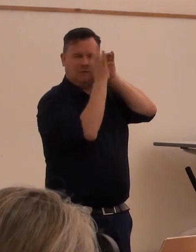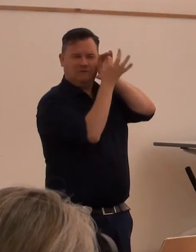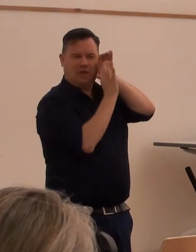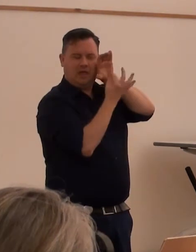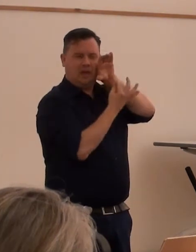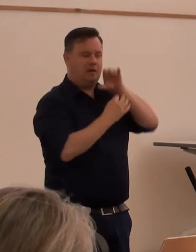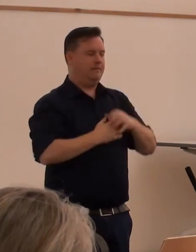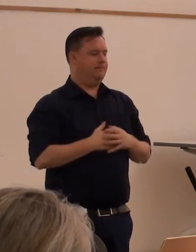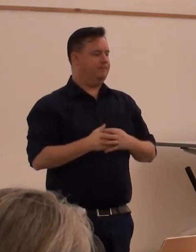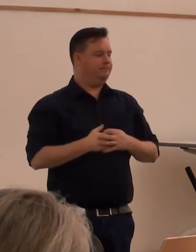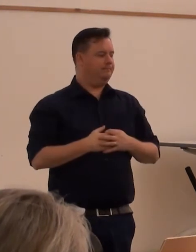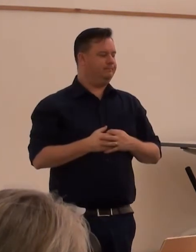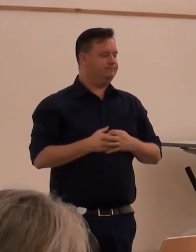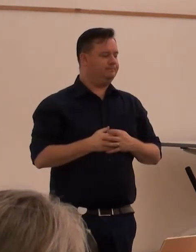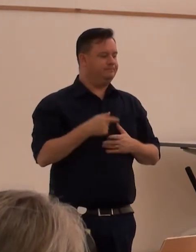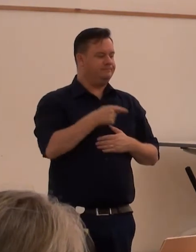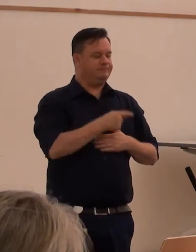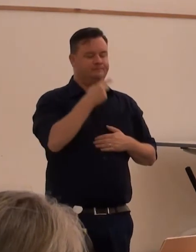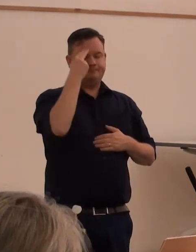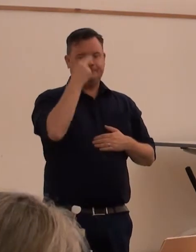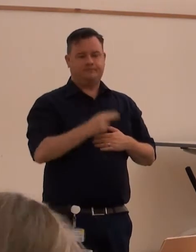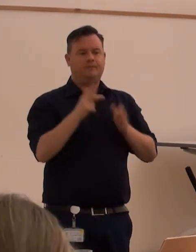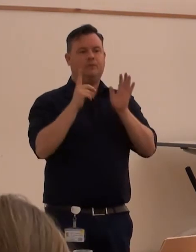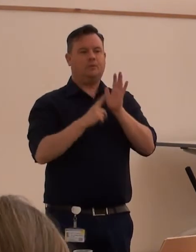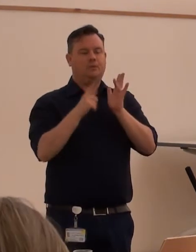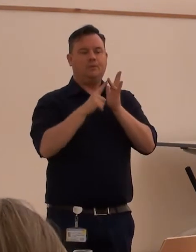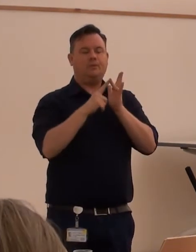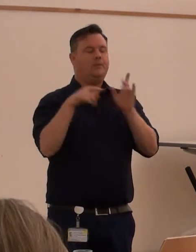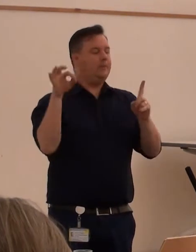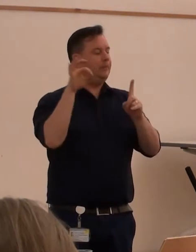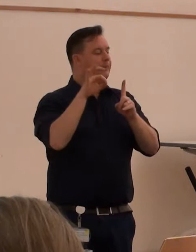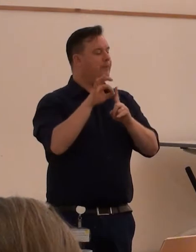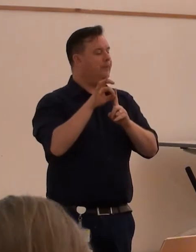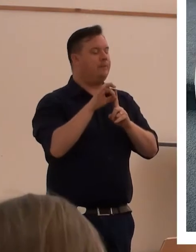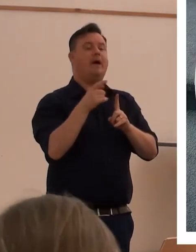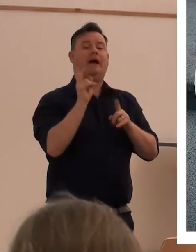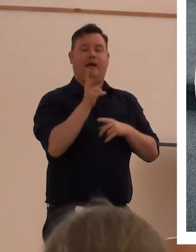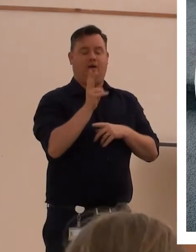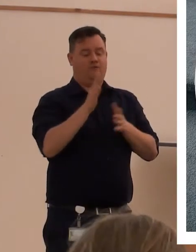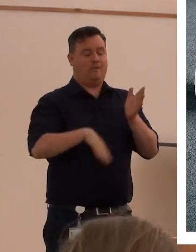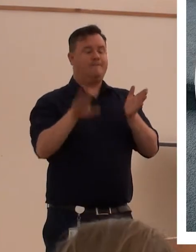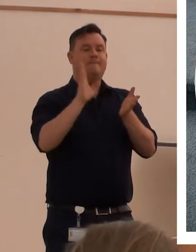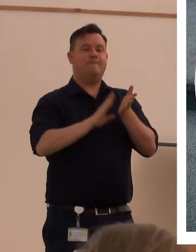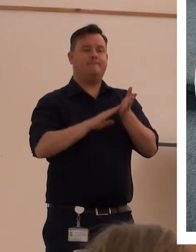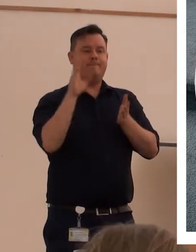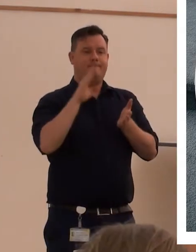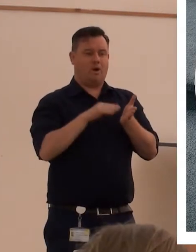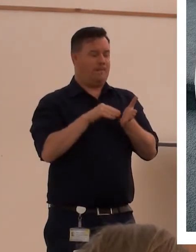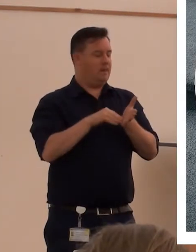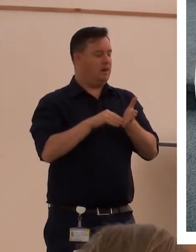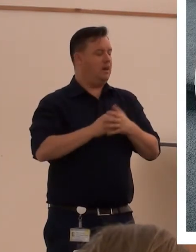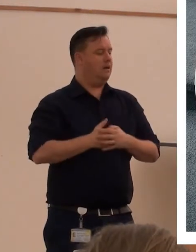what that piece is about. And this is another carving from Carrara marble, and it's called